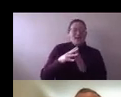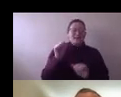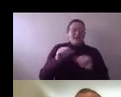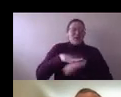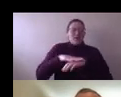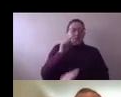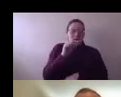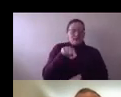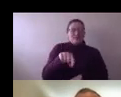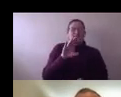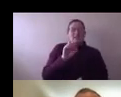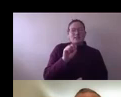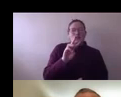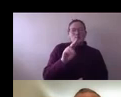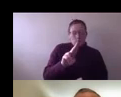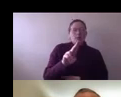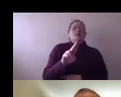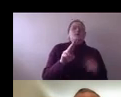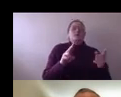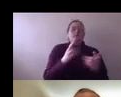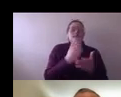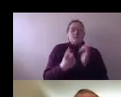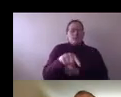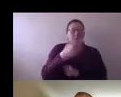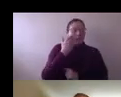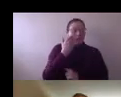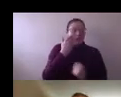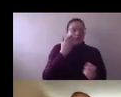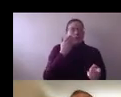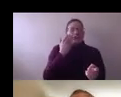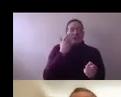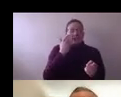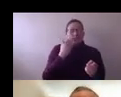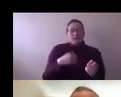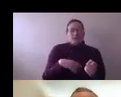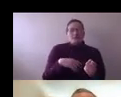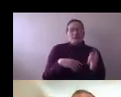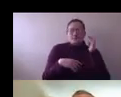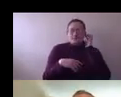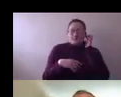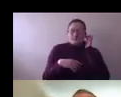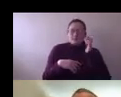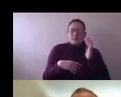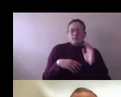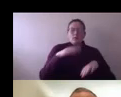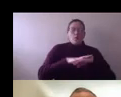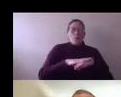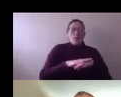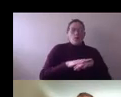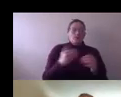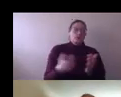is C.S. Wu. As some of you may know, that she was featured on a new